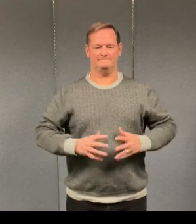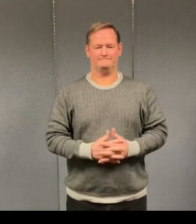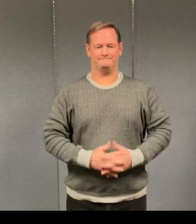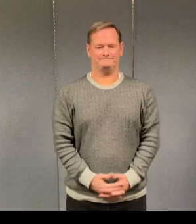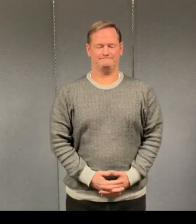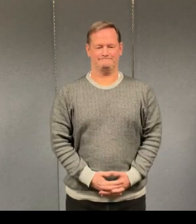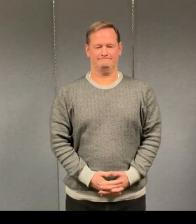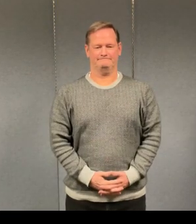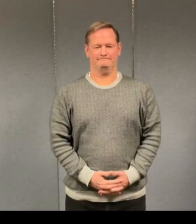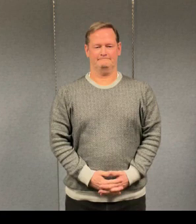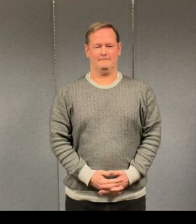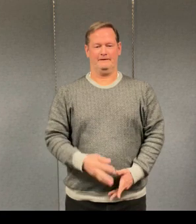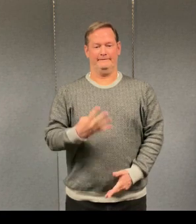5.